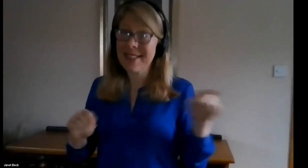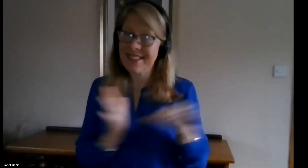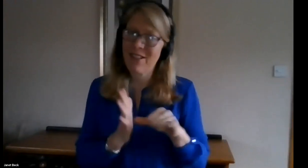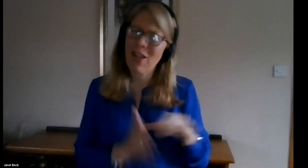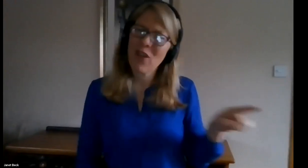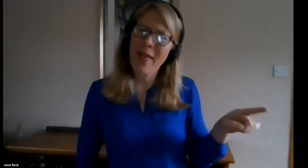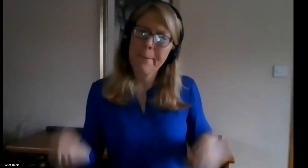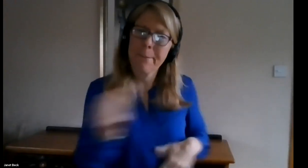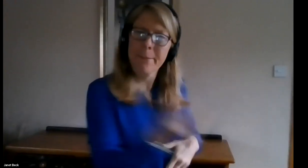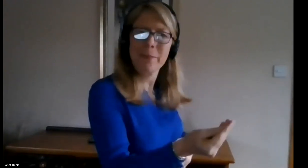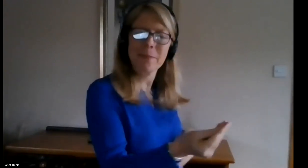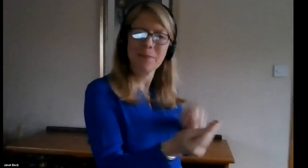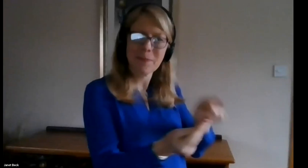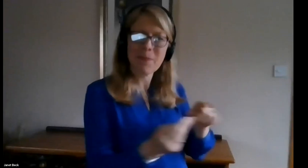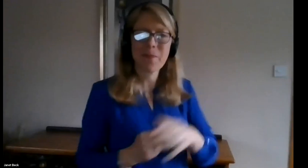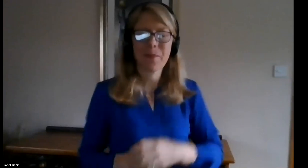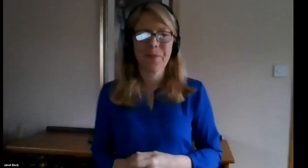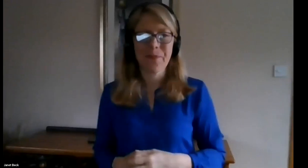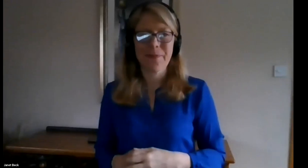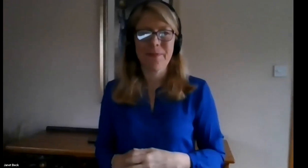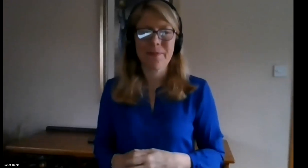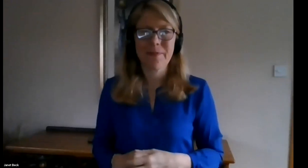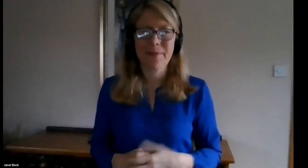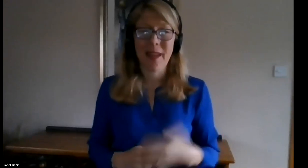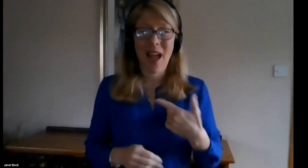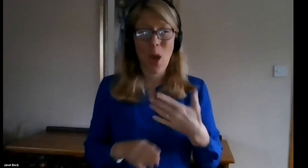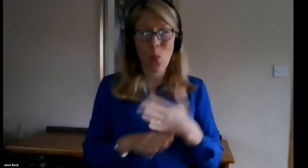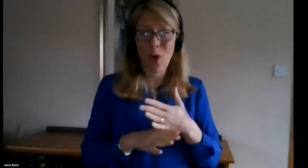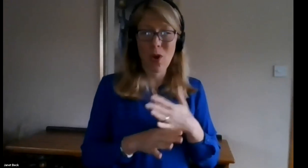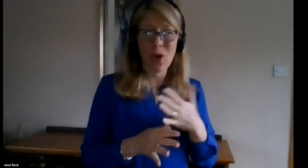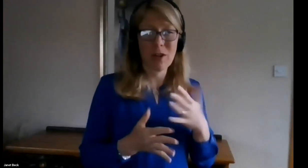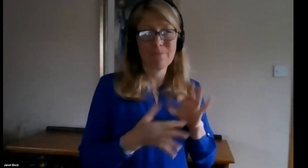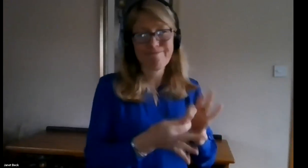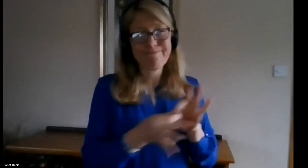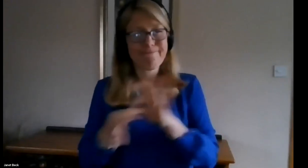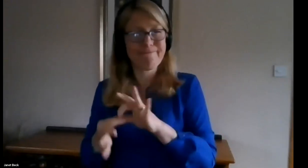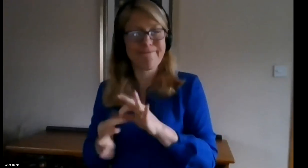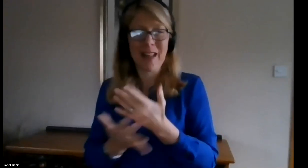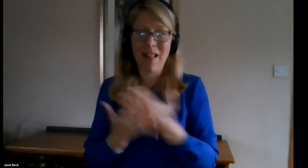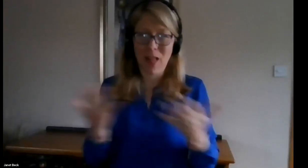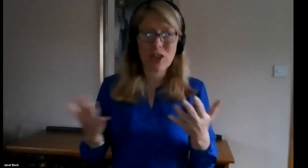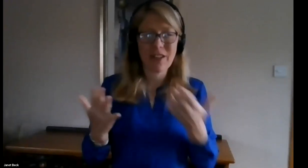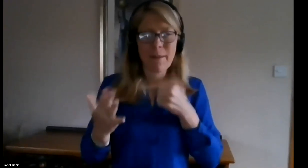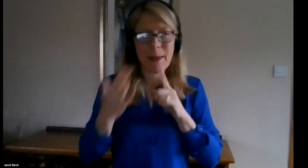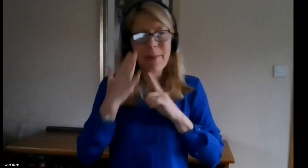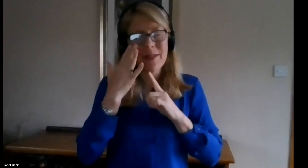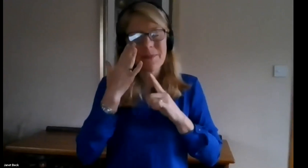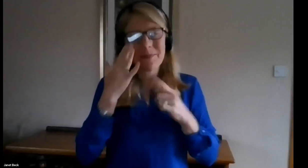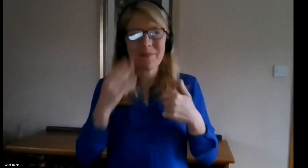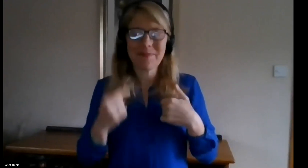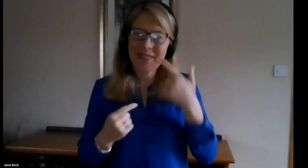and I've been involved with, I think it's important to think in the future about more